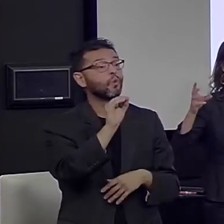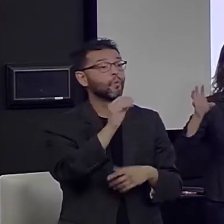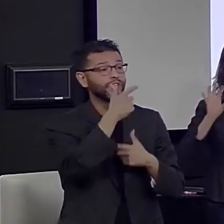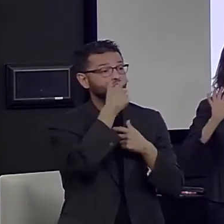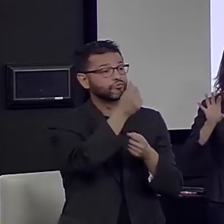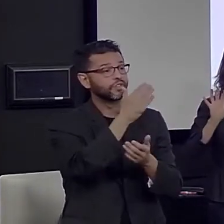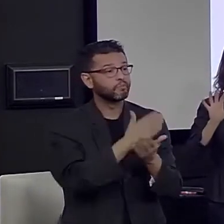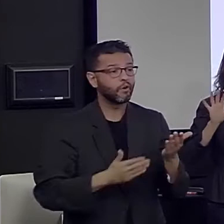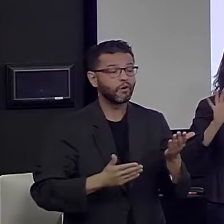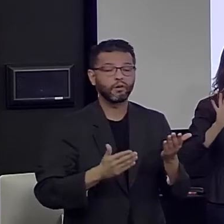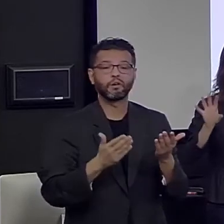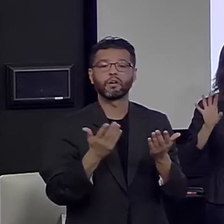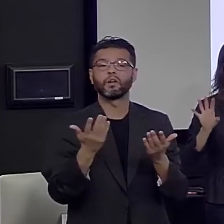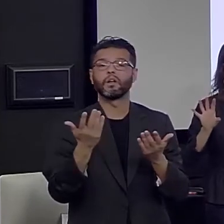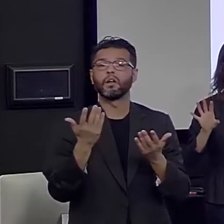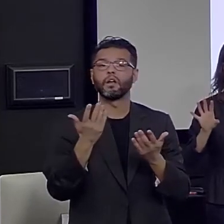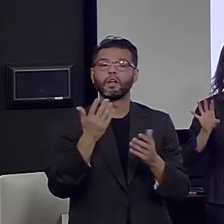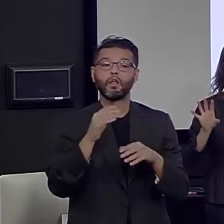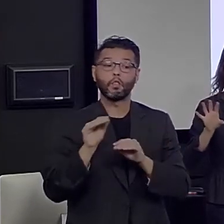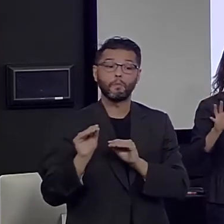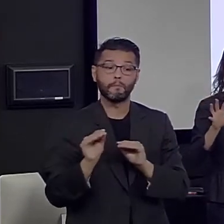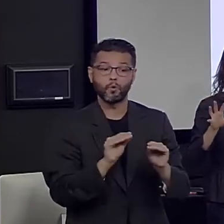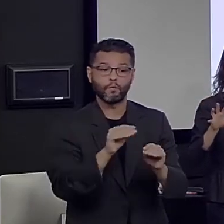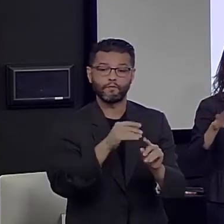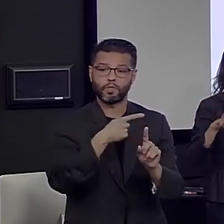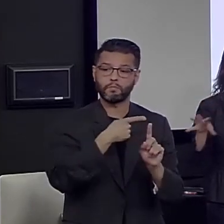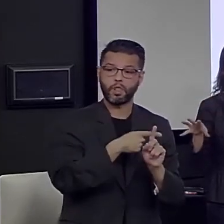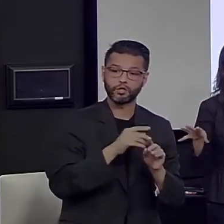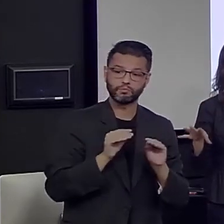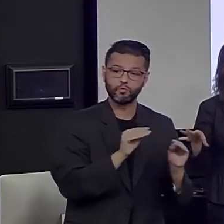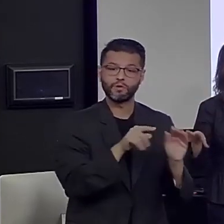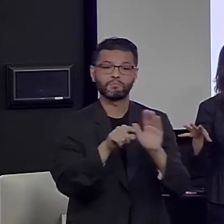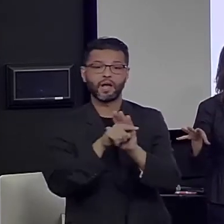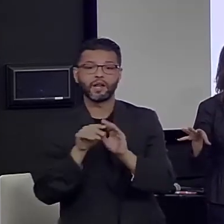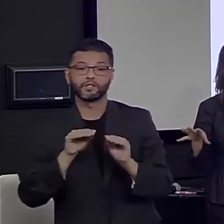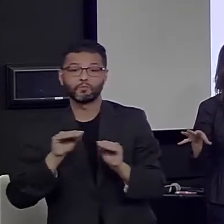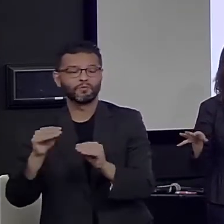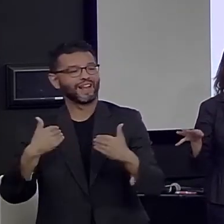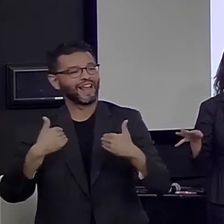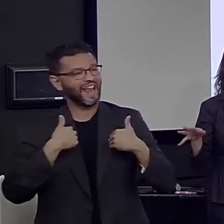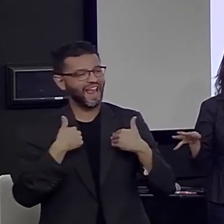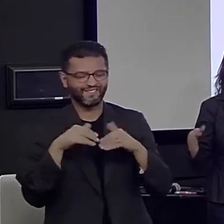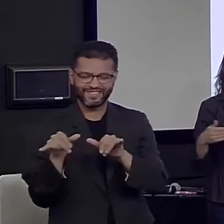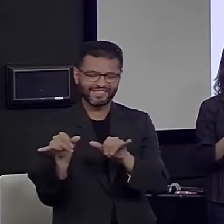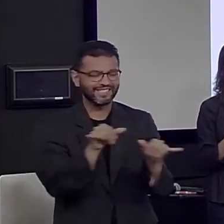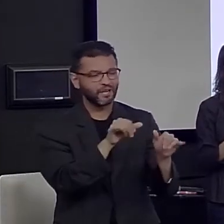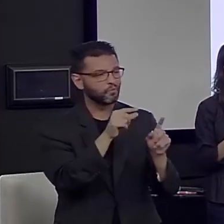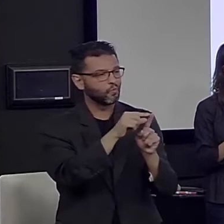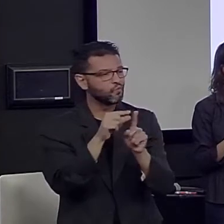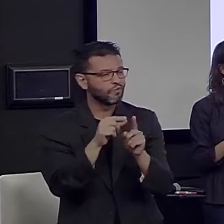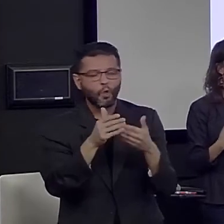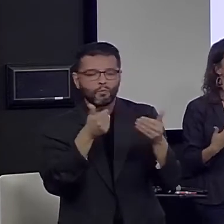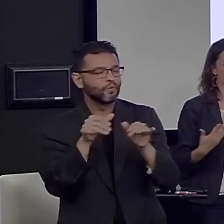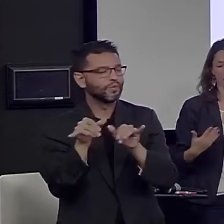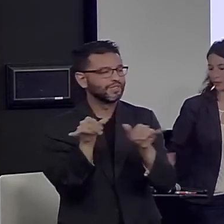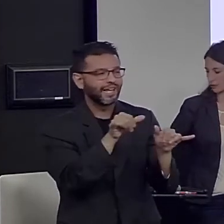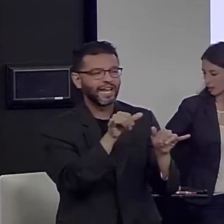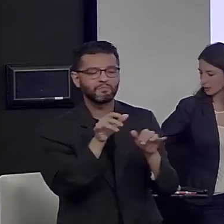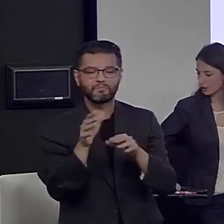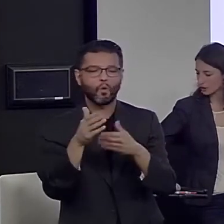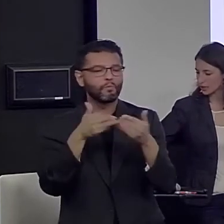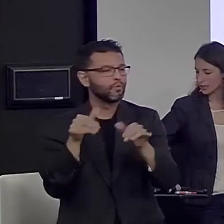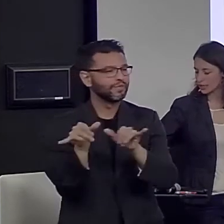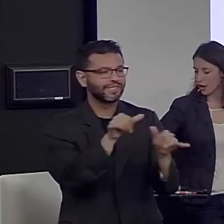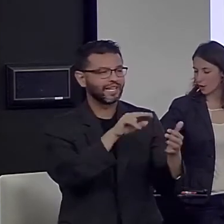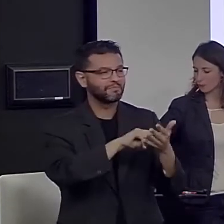is that the move and plus move and minus move sentences have nearly identical words and very similar meanings. So they're very closely matched except the